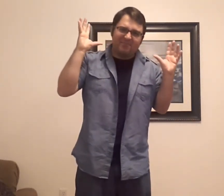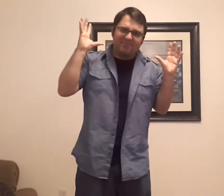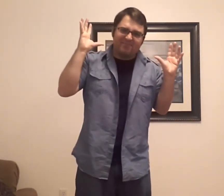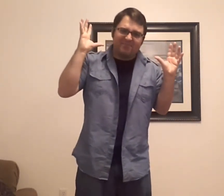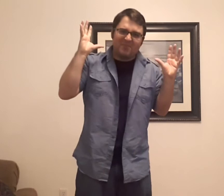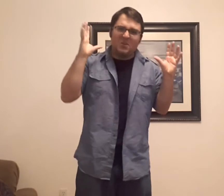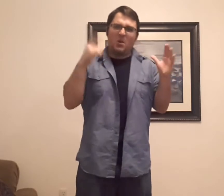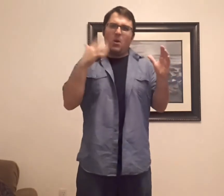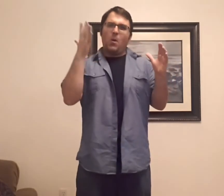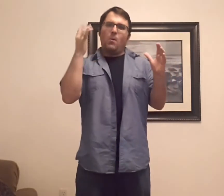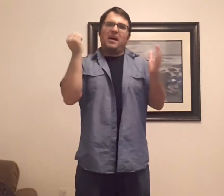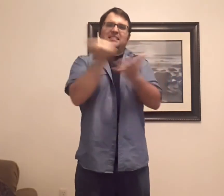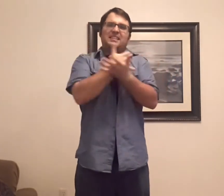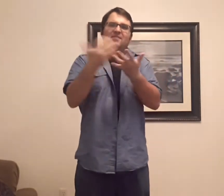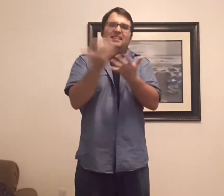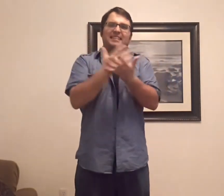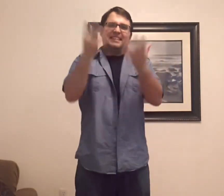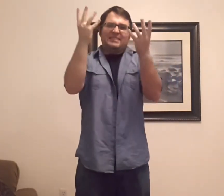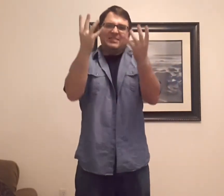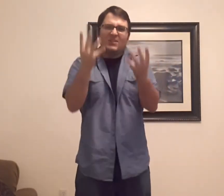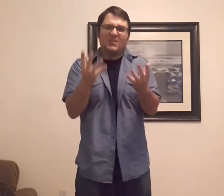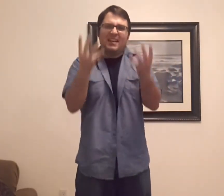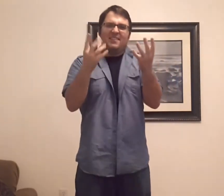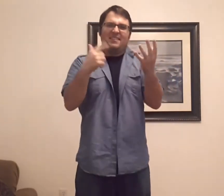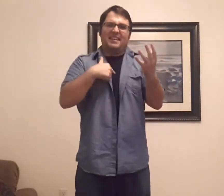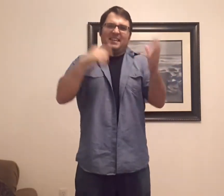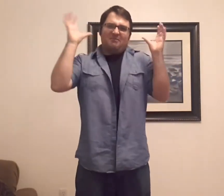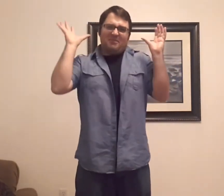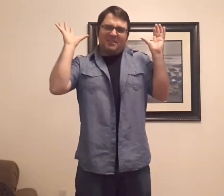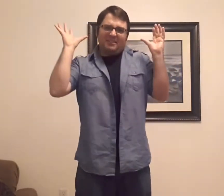on, why is everything so heavy?